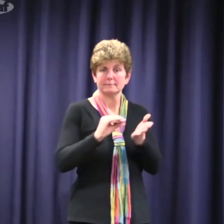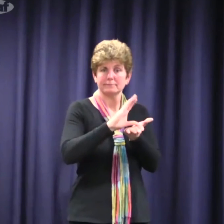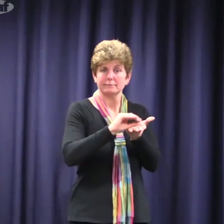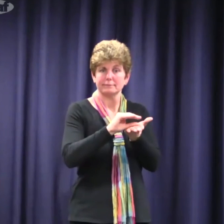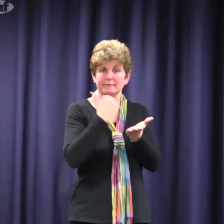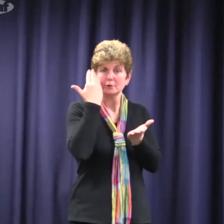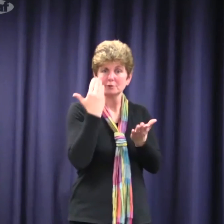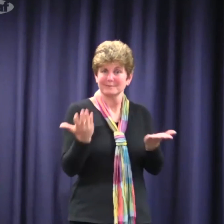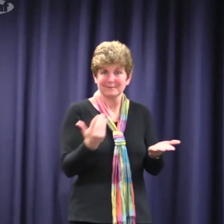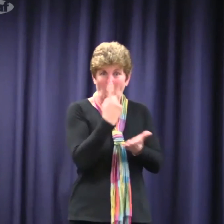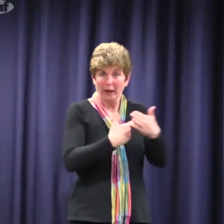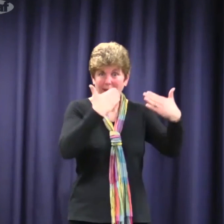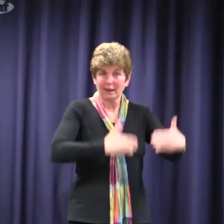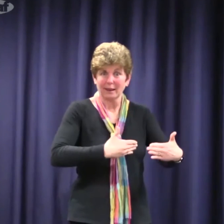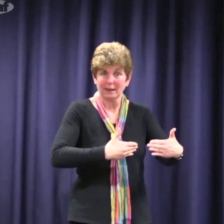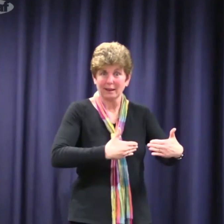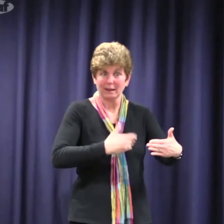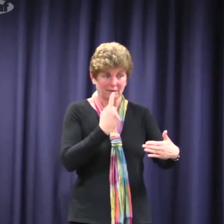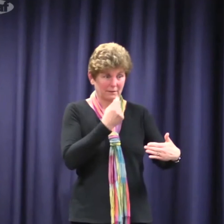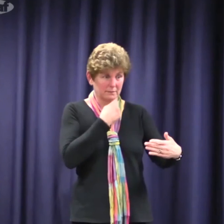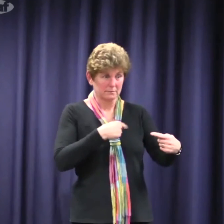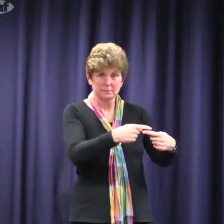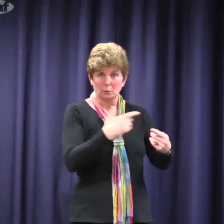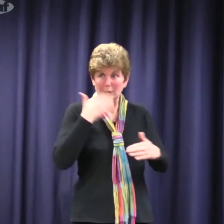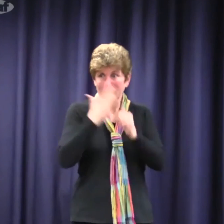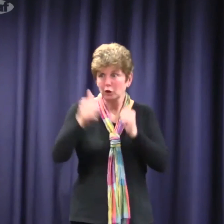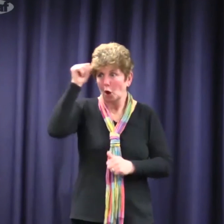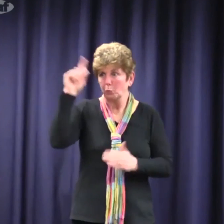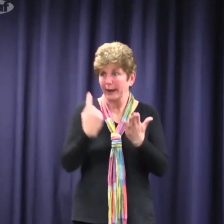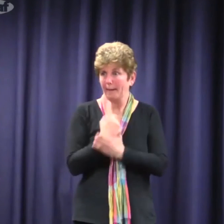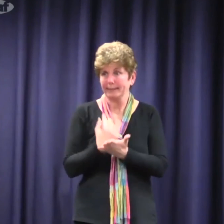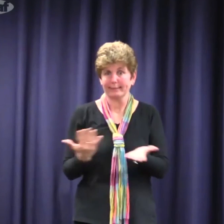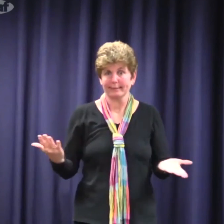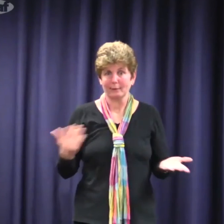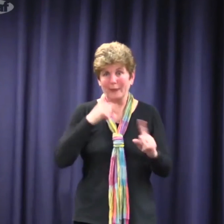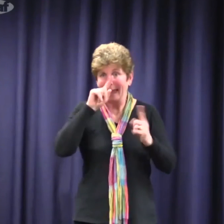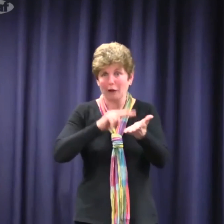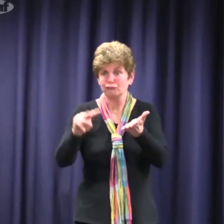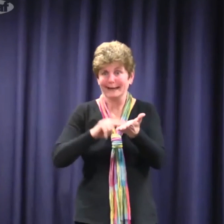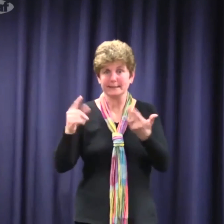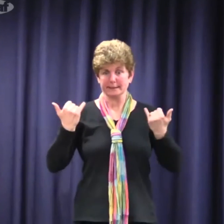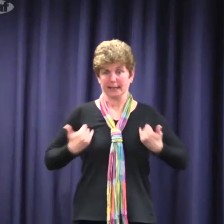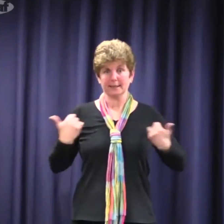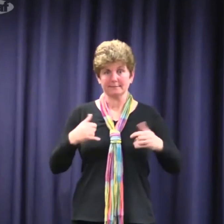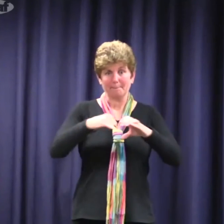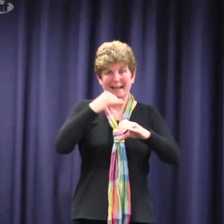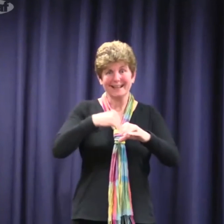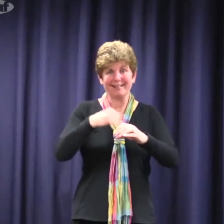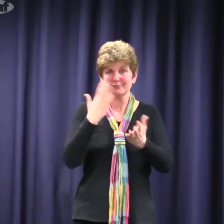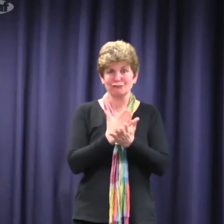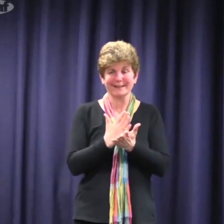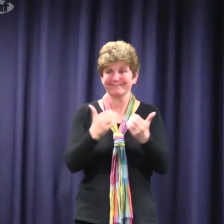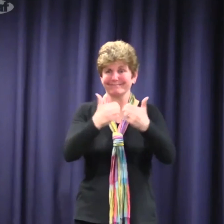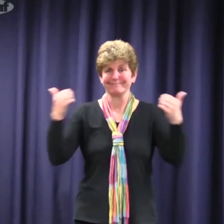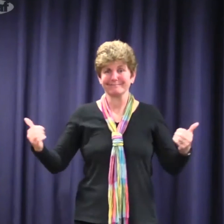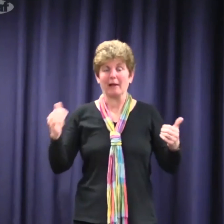times. If I was to have to forecast that, it would be impossible. We never know when we're going to need